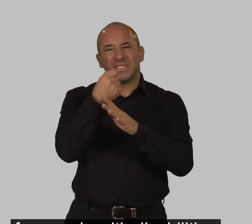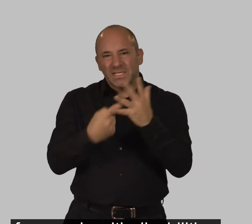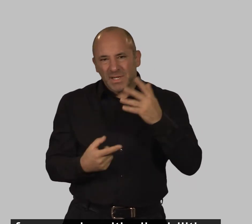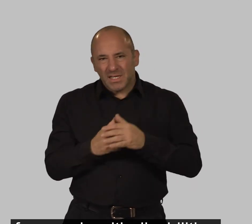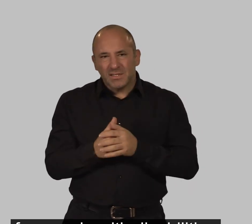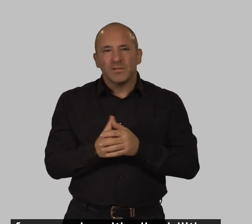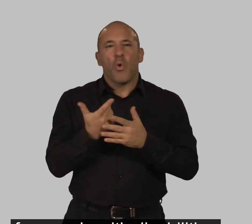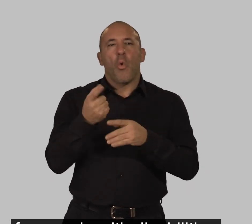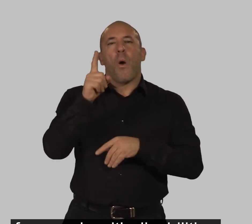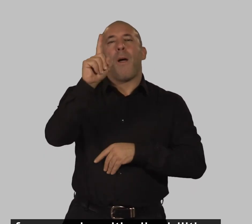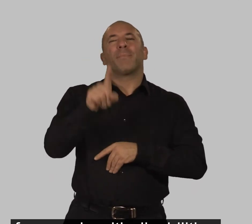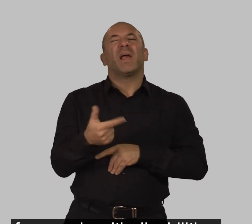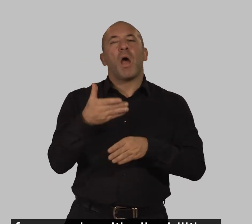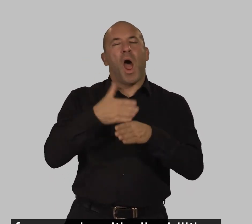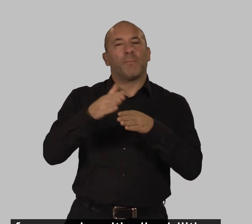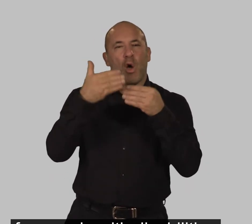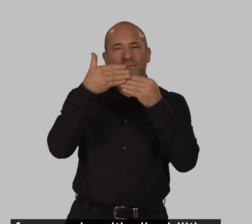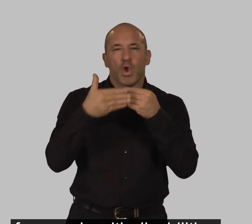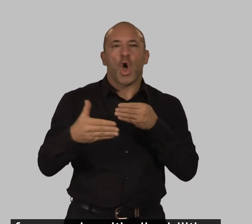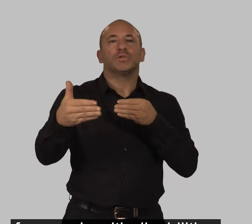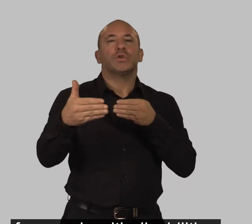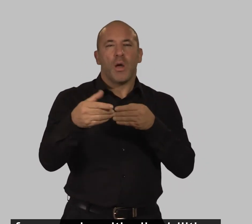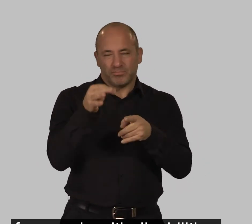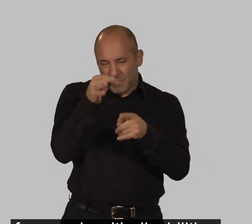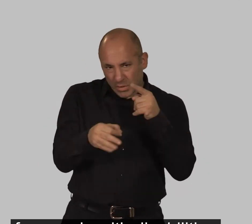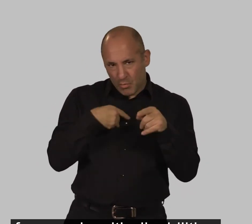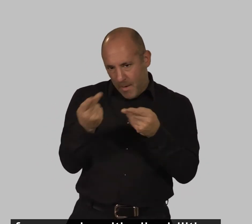for people with disabilities and long-term unemployed people.